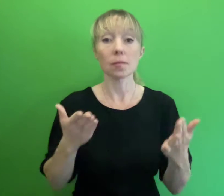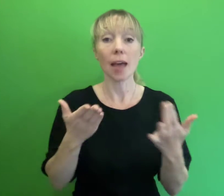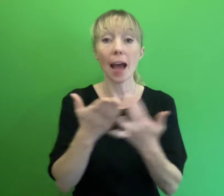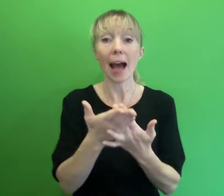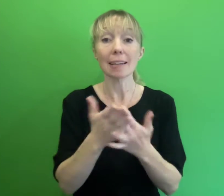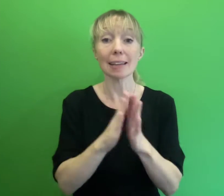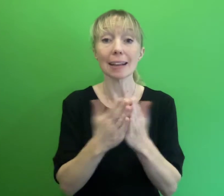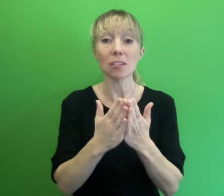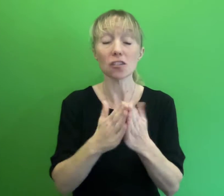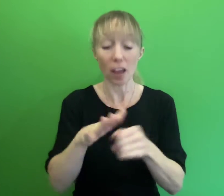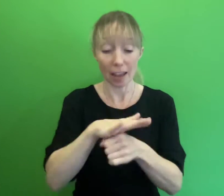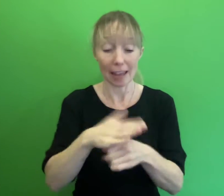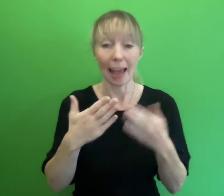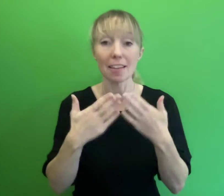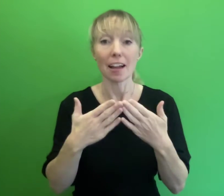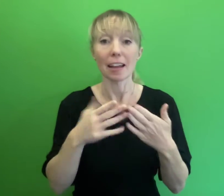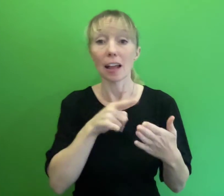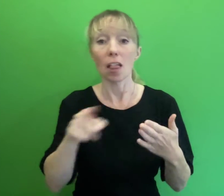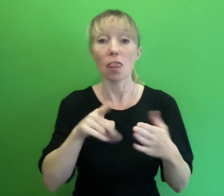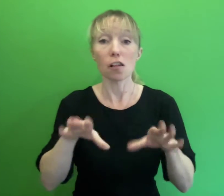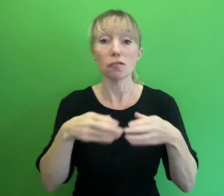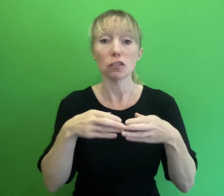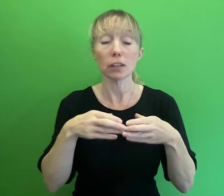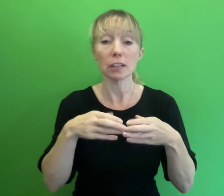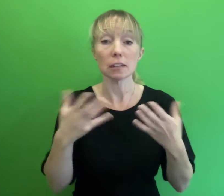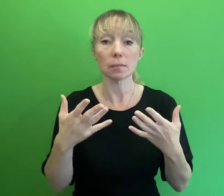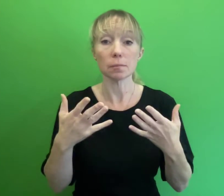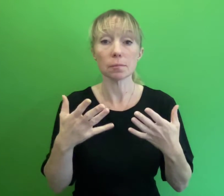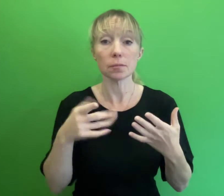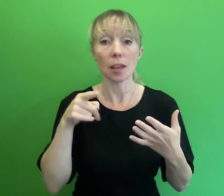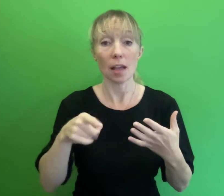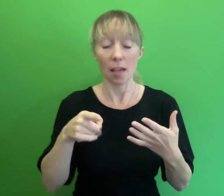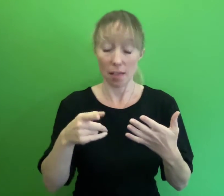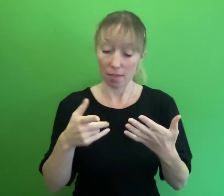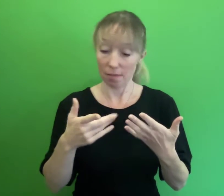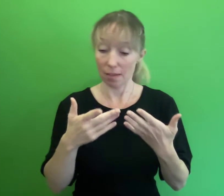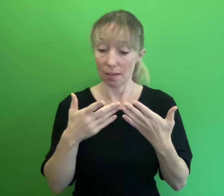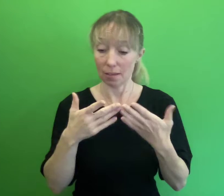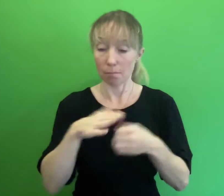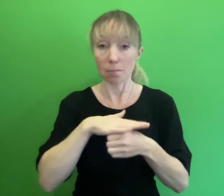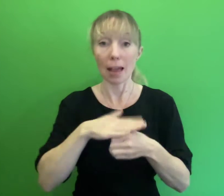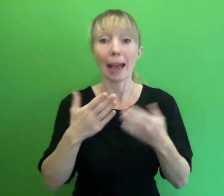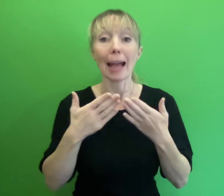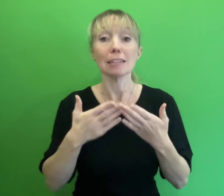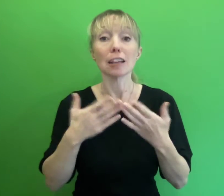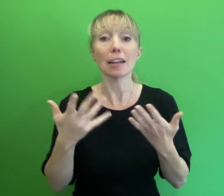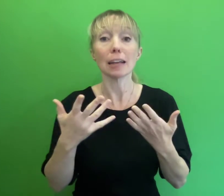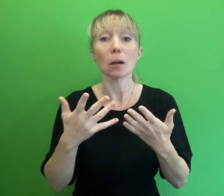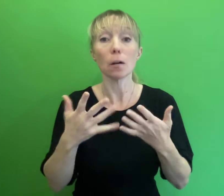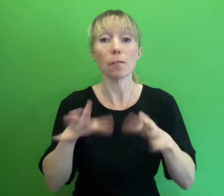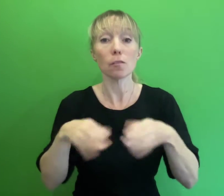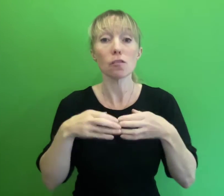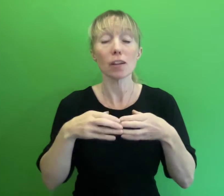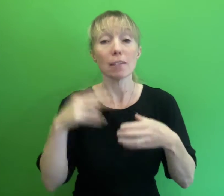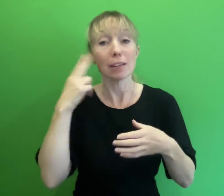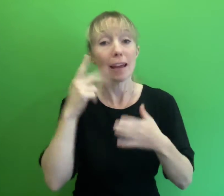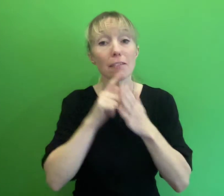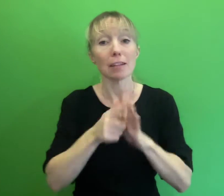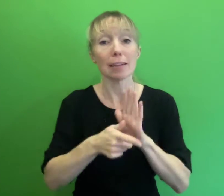Case study, The Retreat. This case study of The Retreat for Deaf and Disabled Writers forms part of the Access for